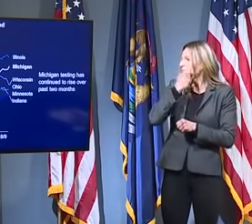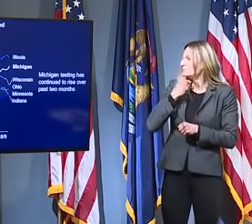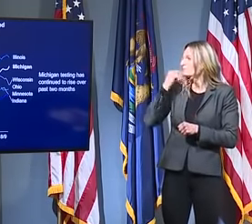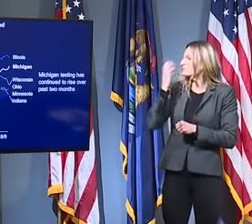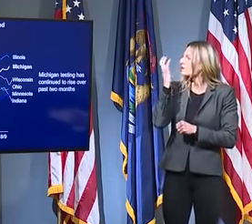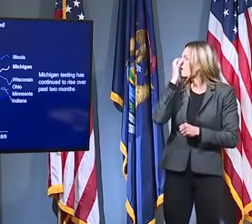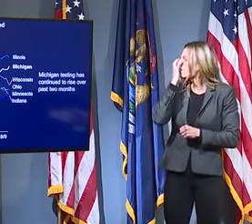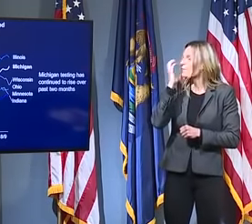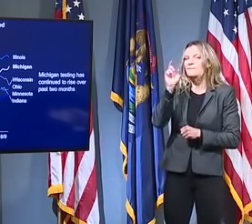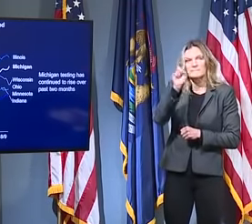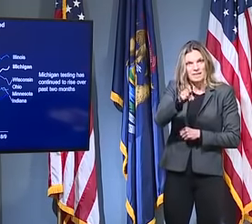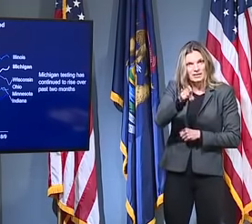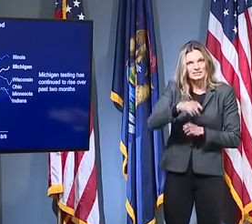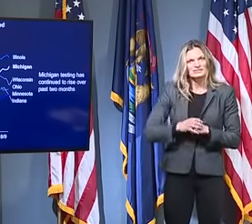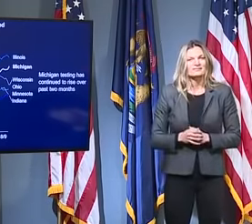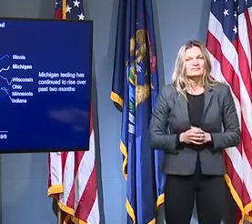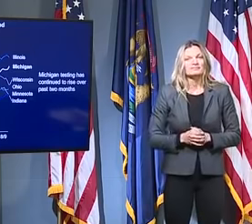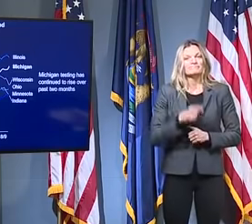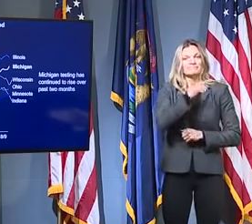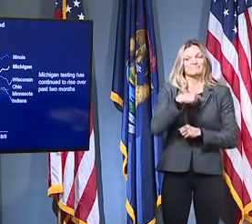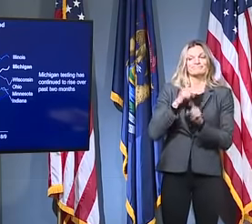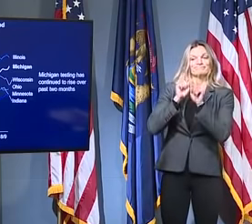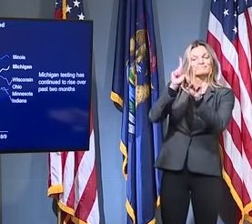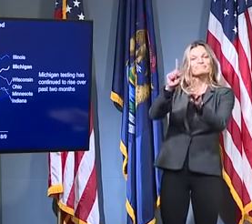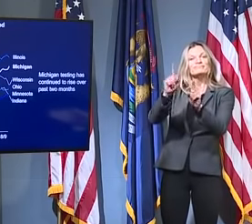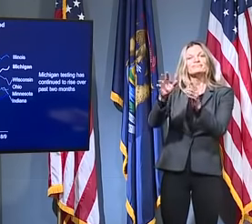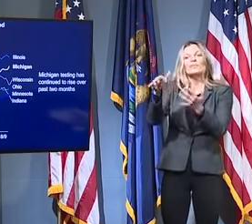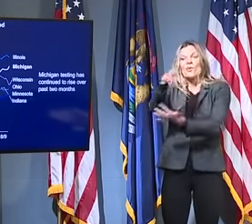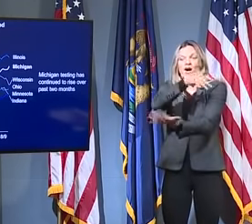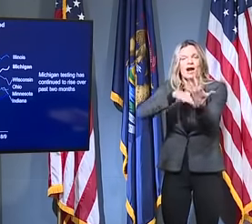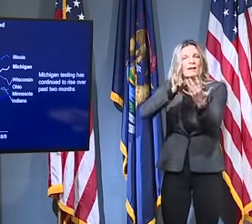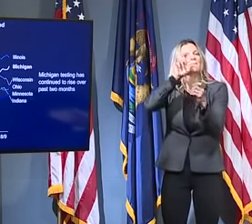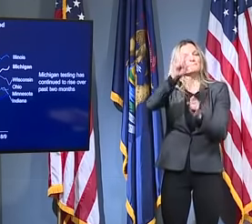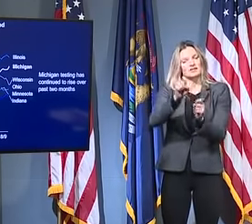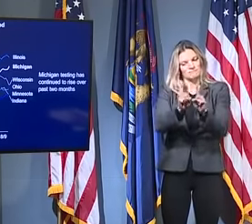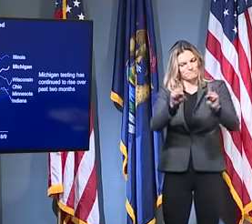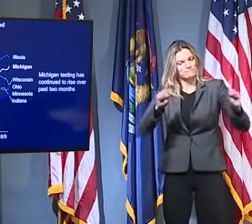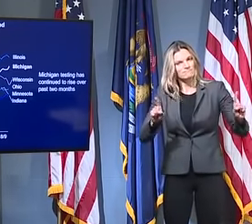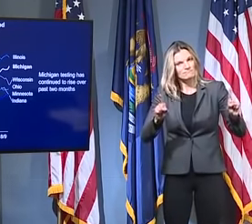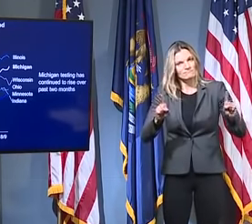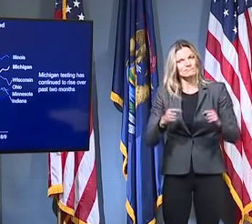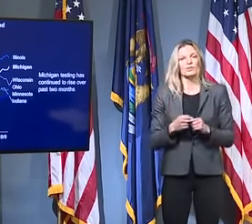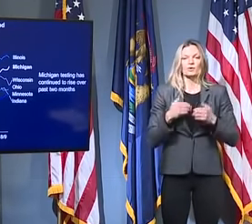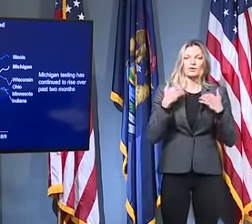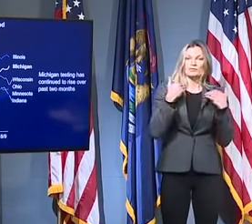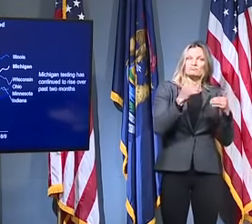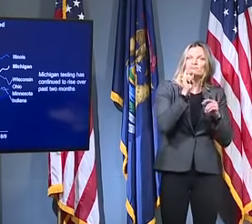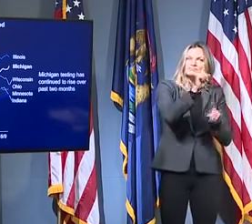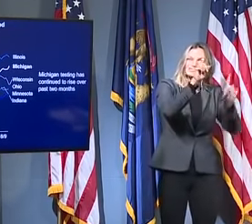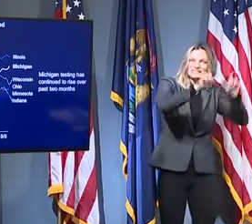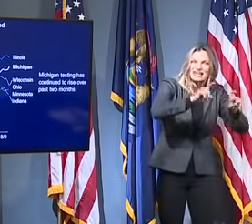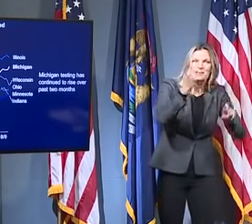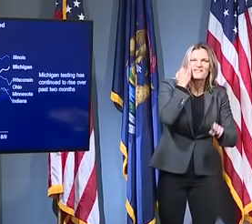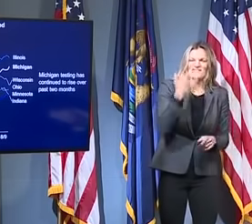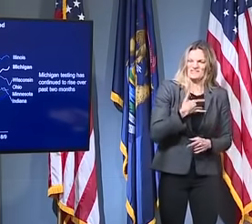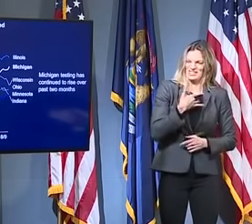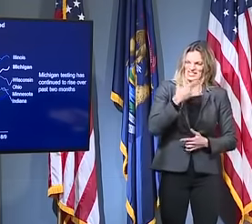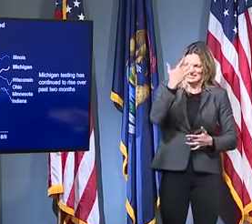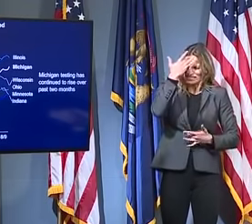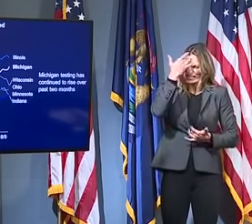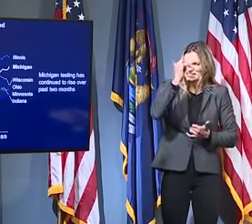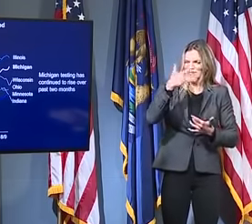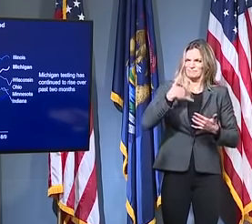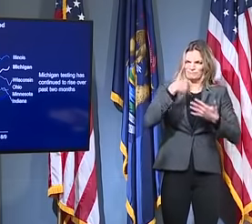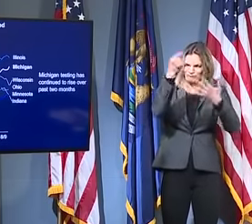social distancing, and when we go out to get tested when it's necessary, when we do these things, we put our